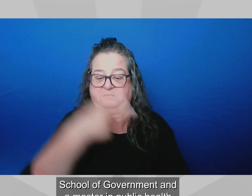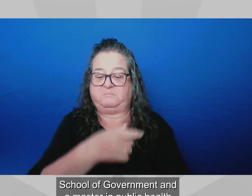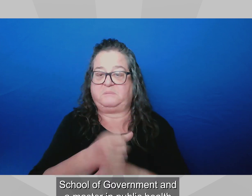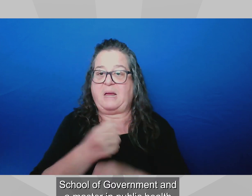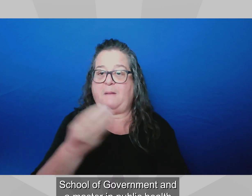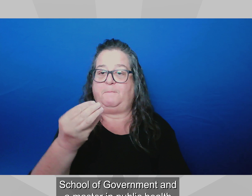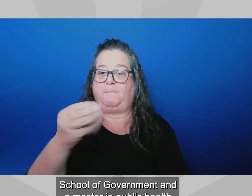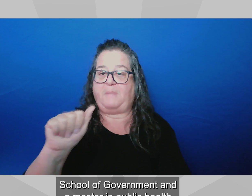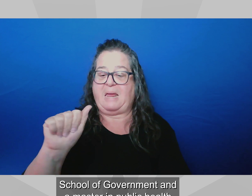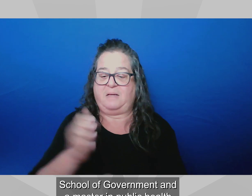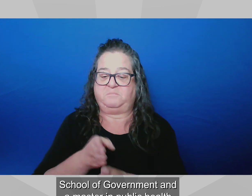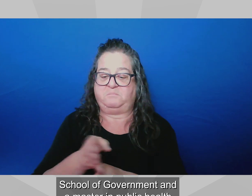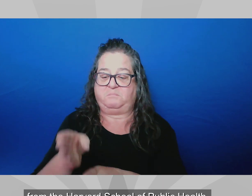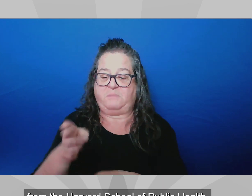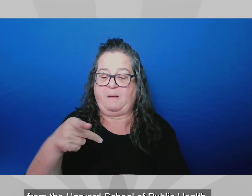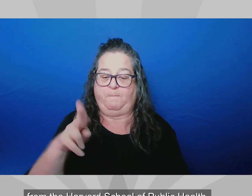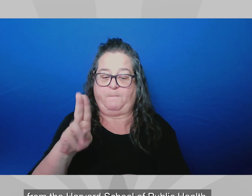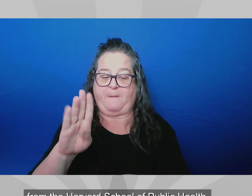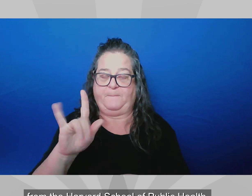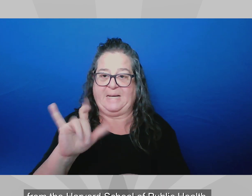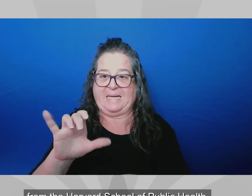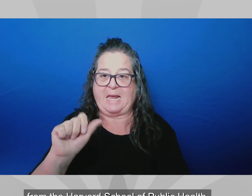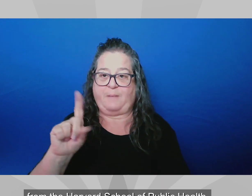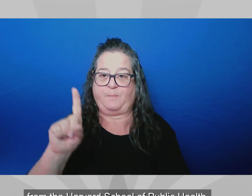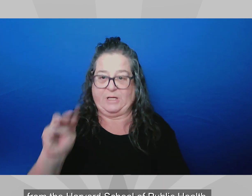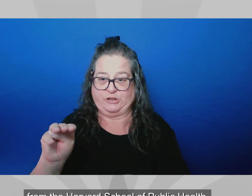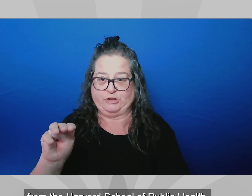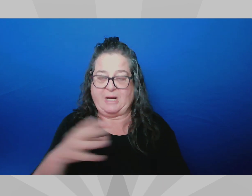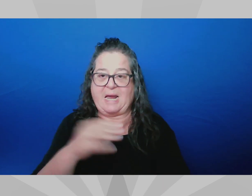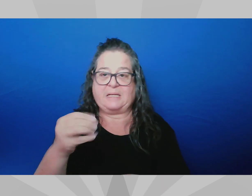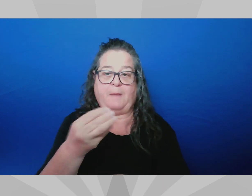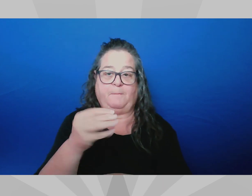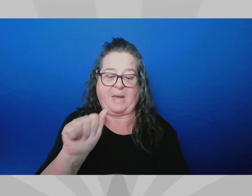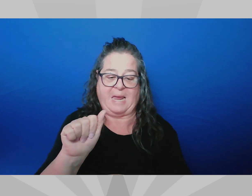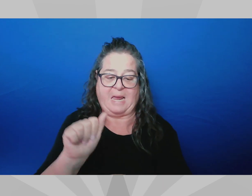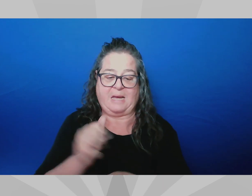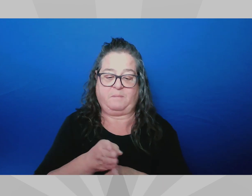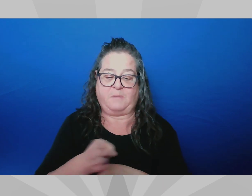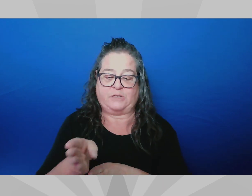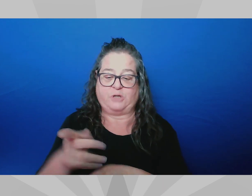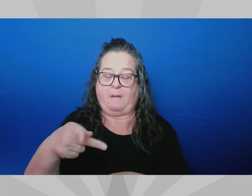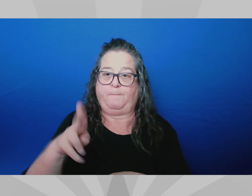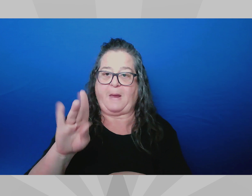and a Master in Public Health from the Harvard School of Public Health.